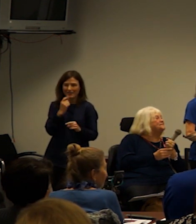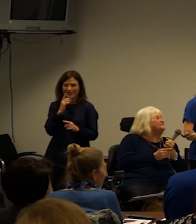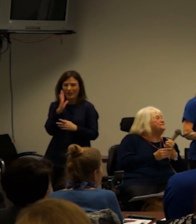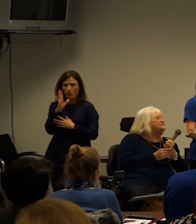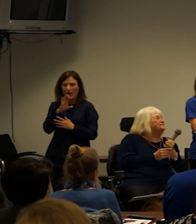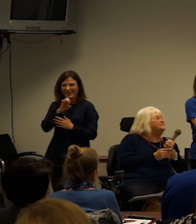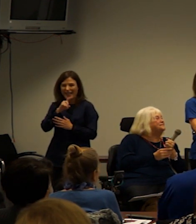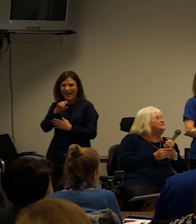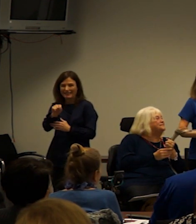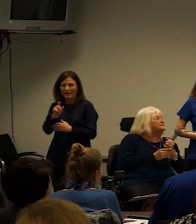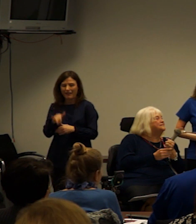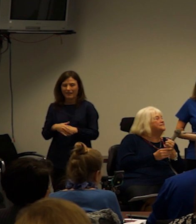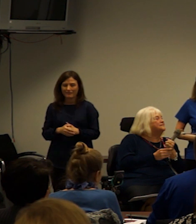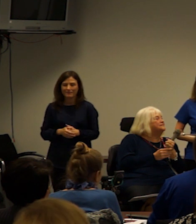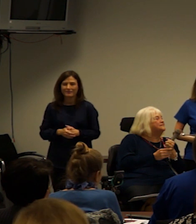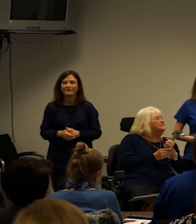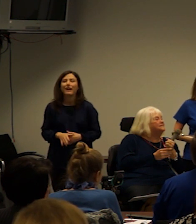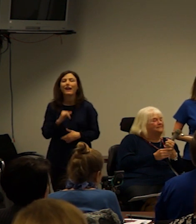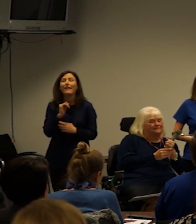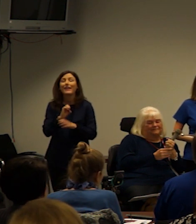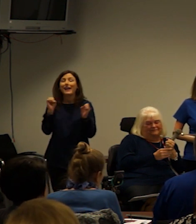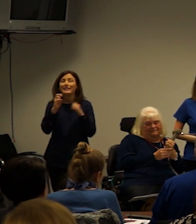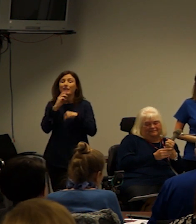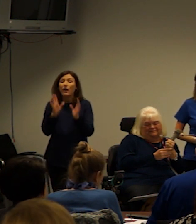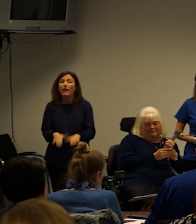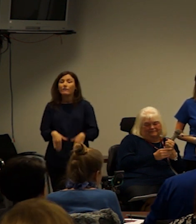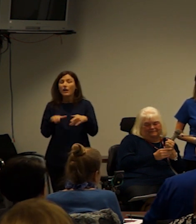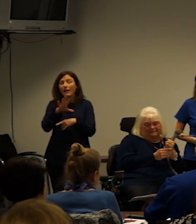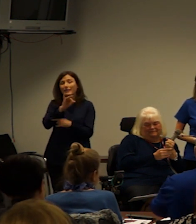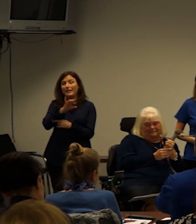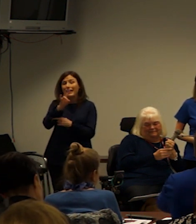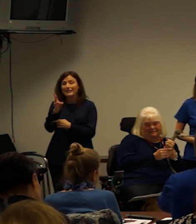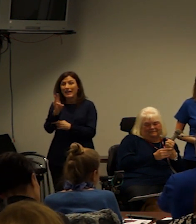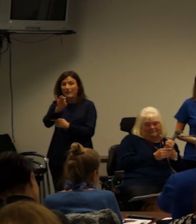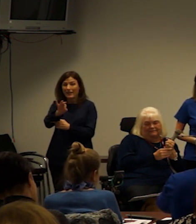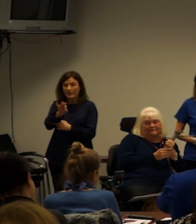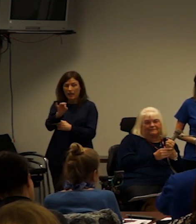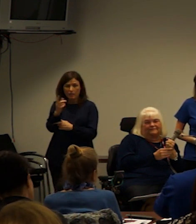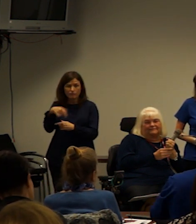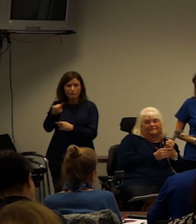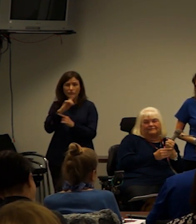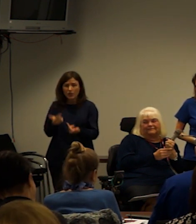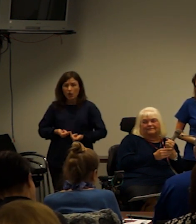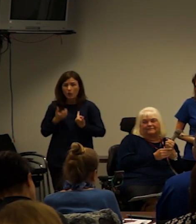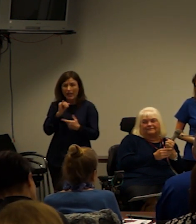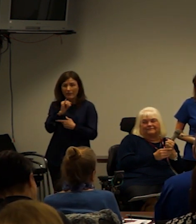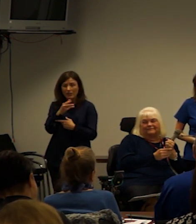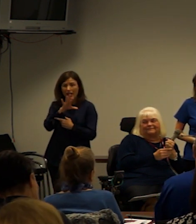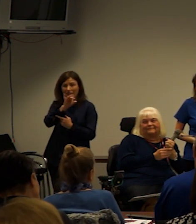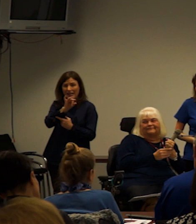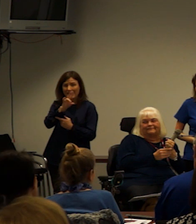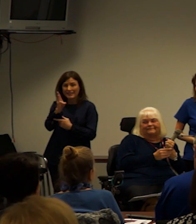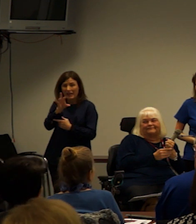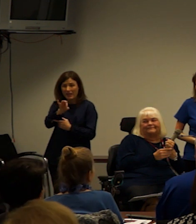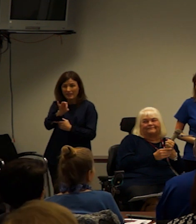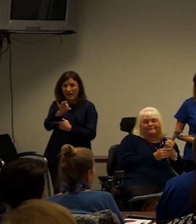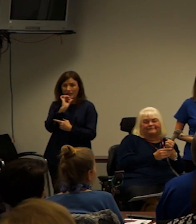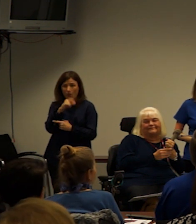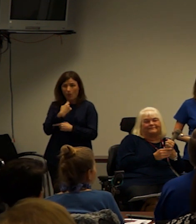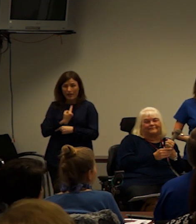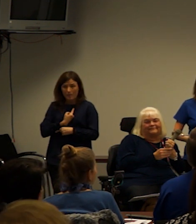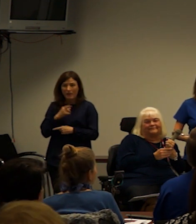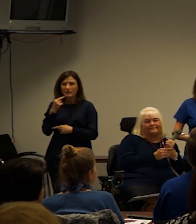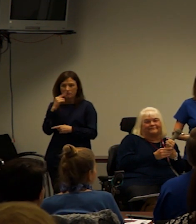Okay. This is the Easter flood of 1979. Were any of y'all living in Jackson besides me in 1979?